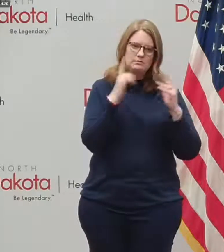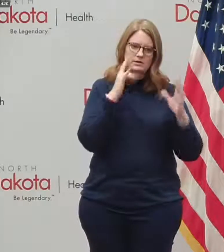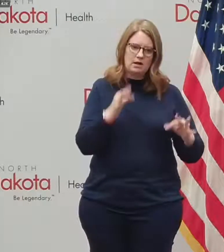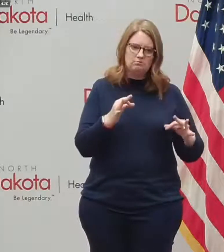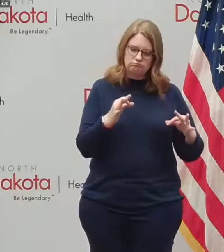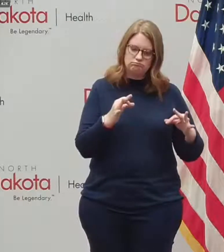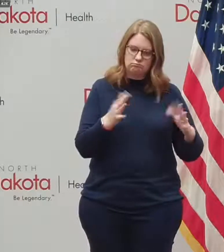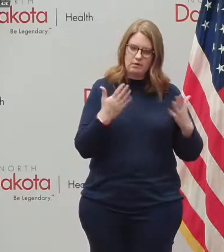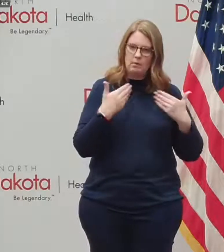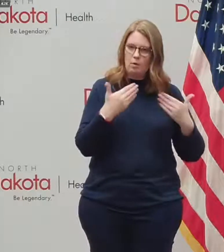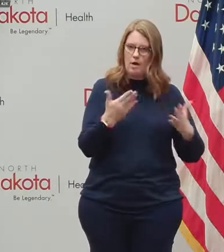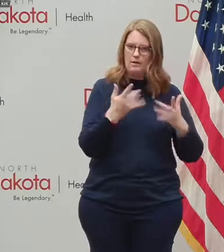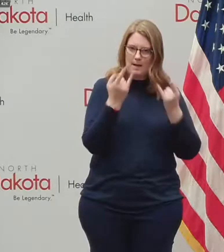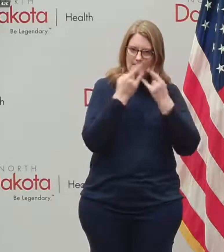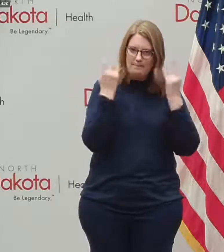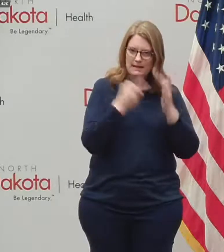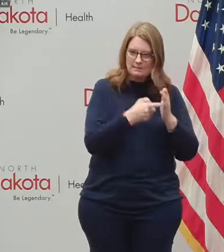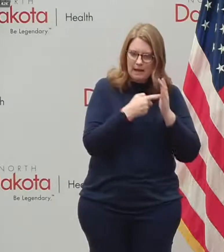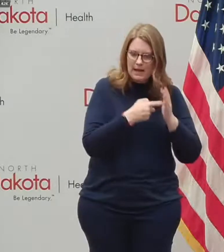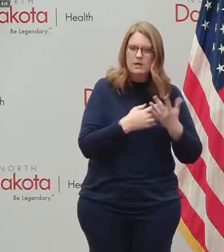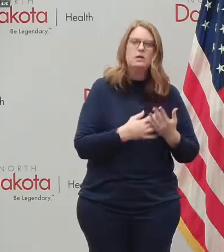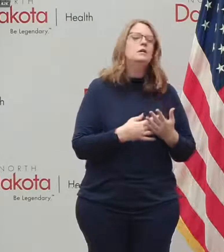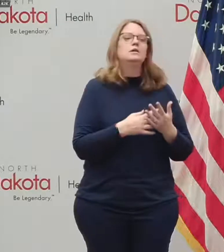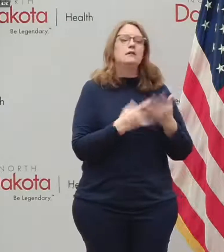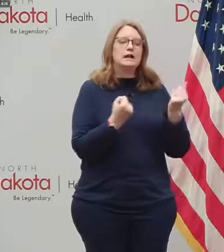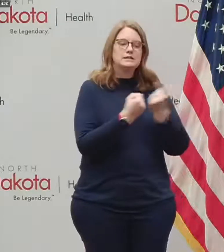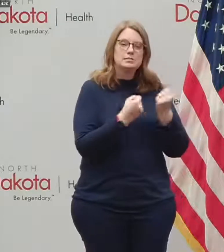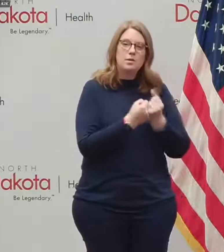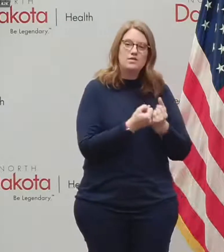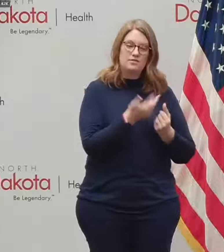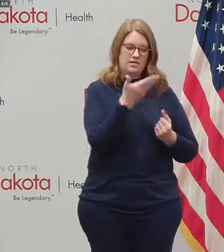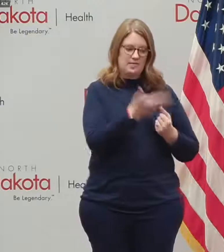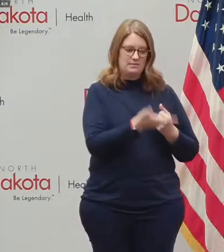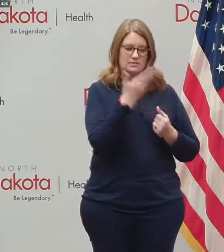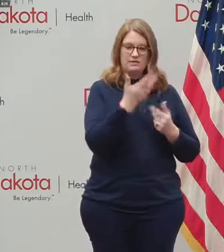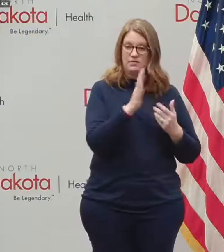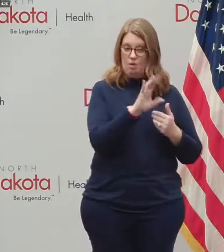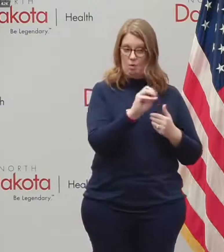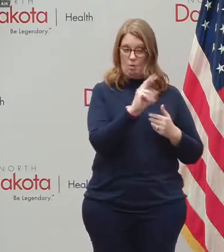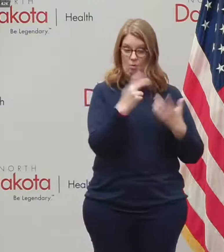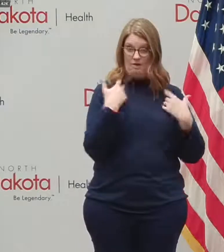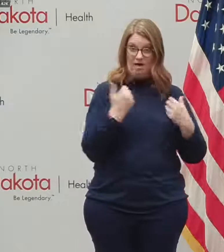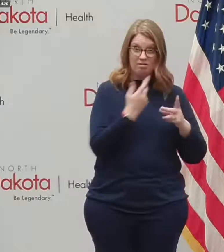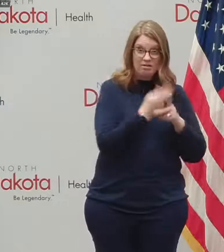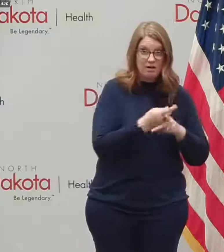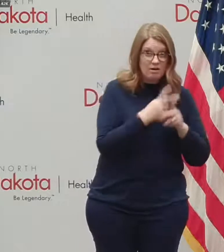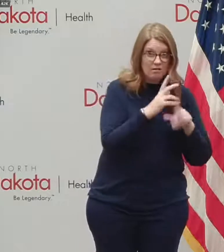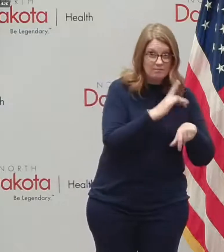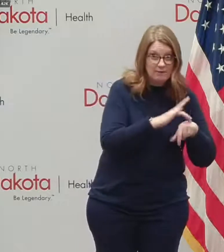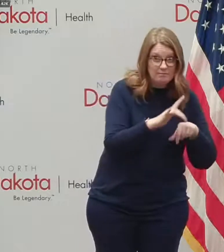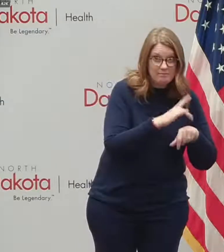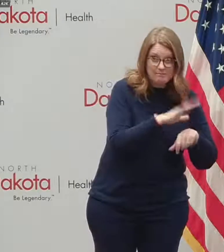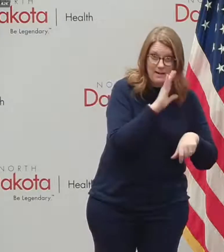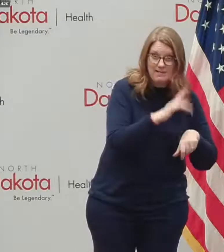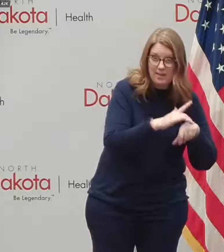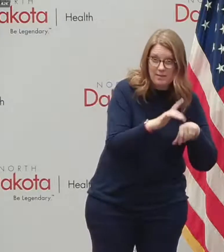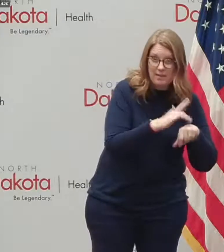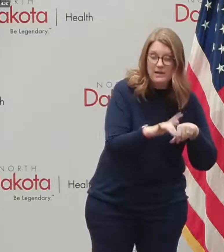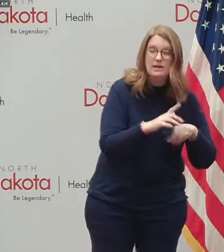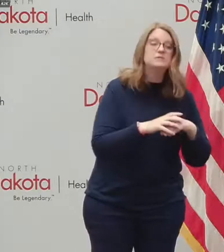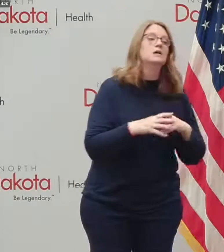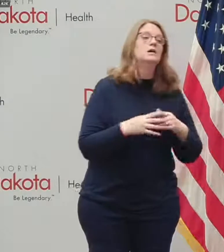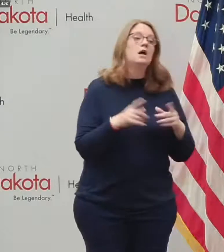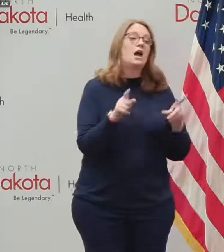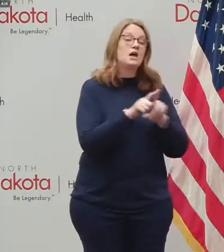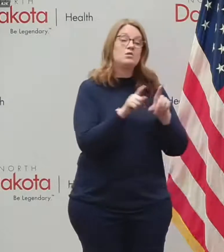can be doing it for each other. They can do it for their neighbor. They're doing it for their own healthcare capacity. They're doing it because they understand that it's one way that they